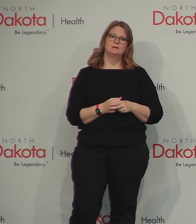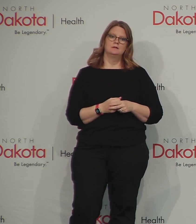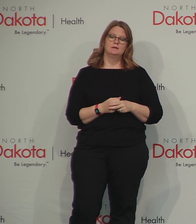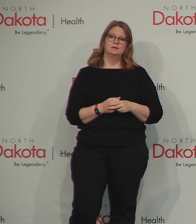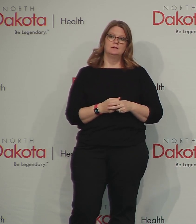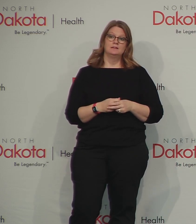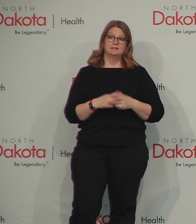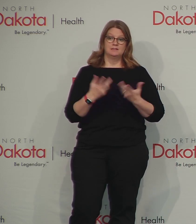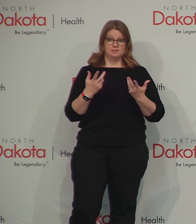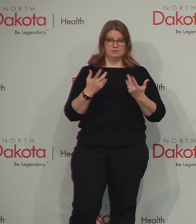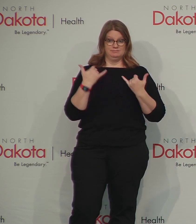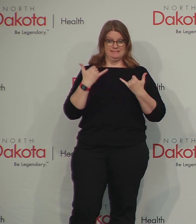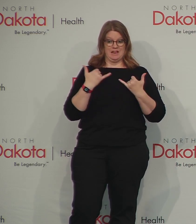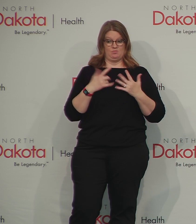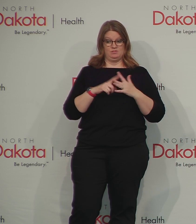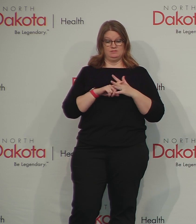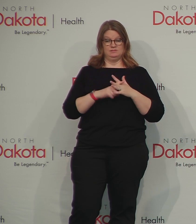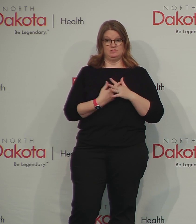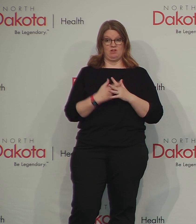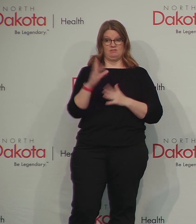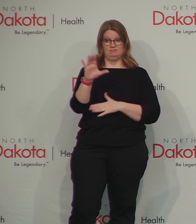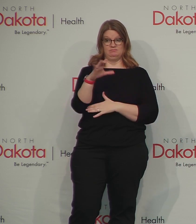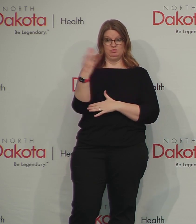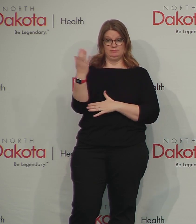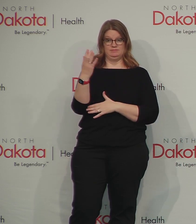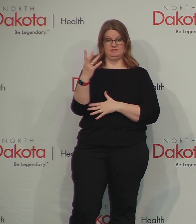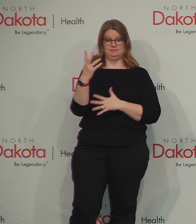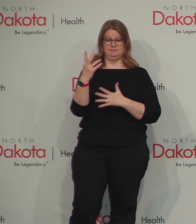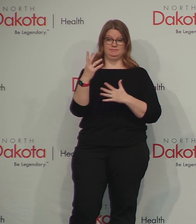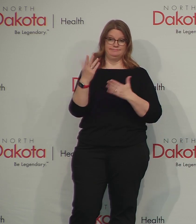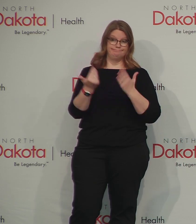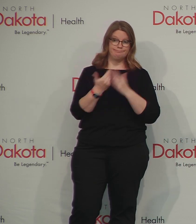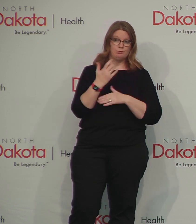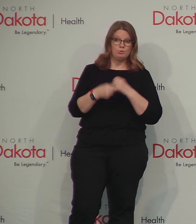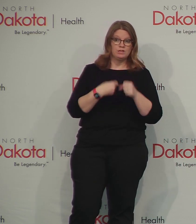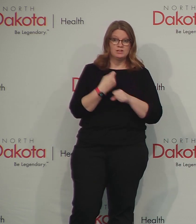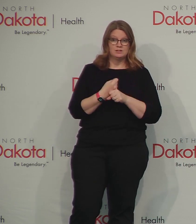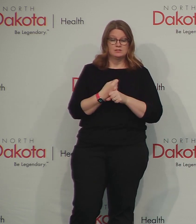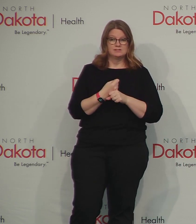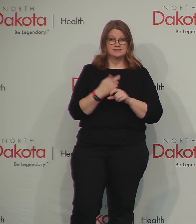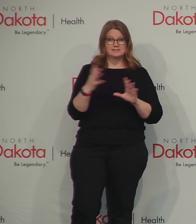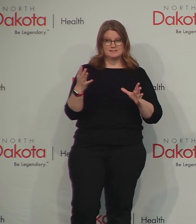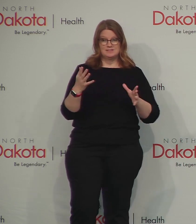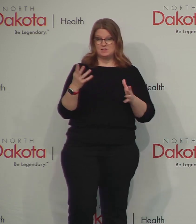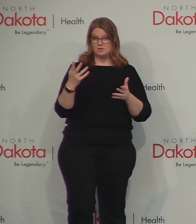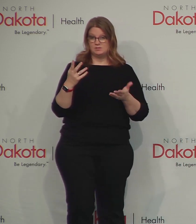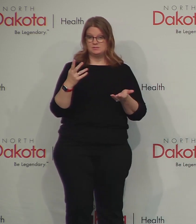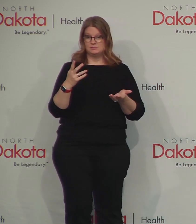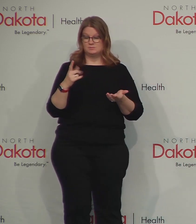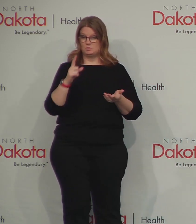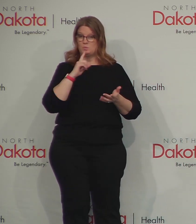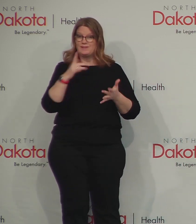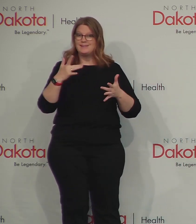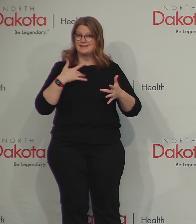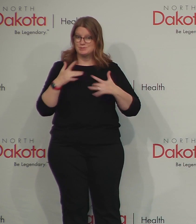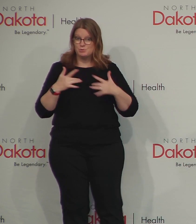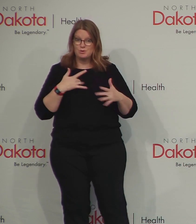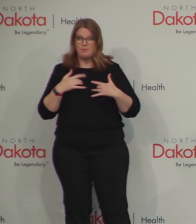into the holidays, of course, as you heard from the medical professionals here, we're worried about all gatherings, whether